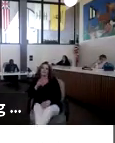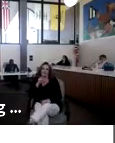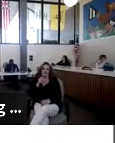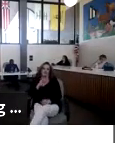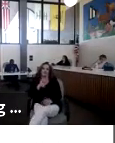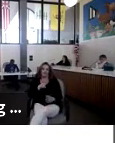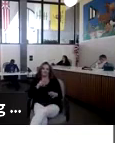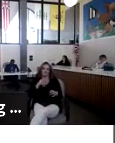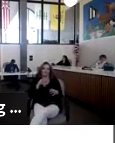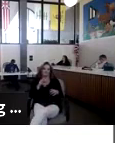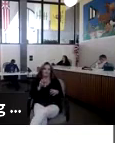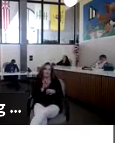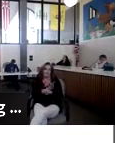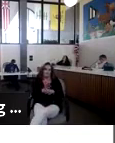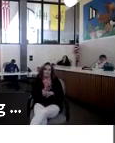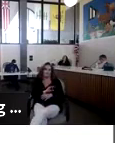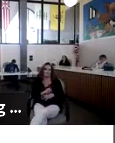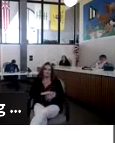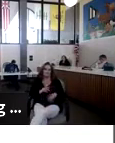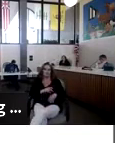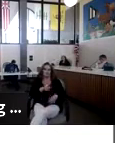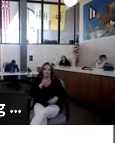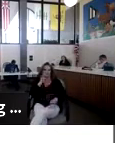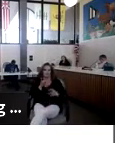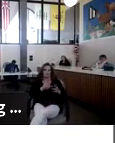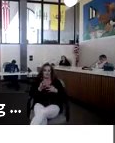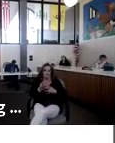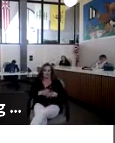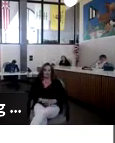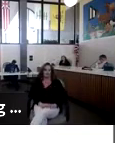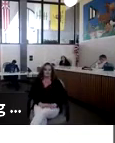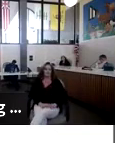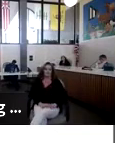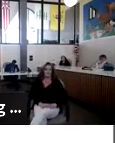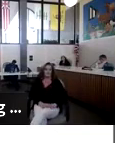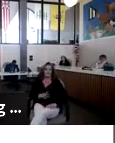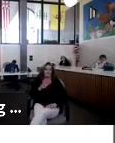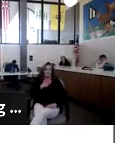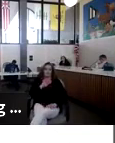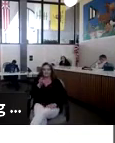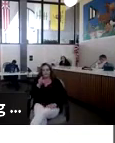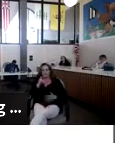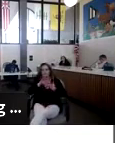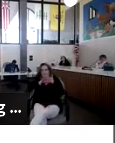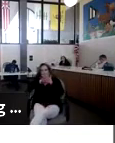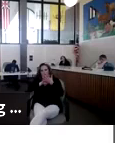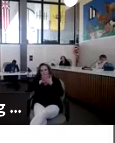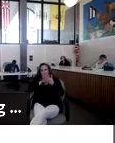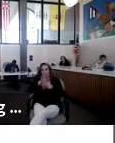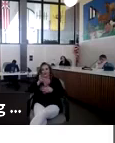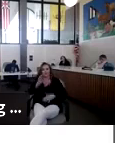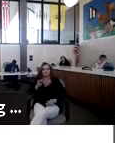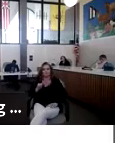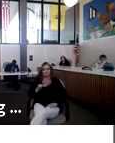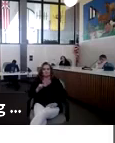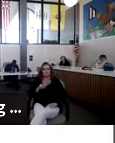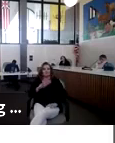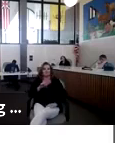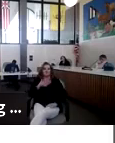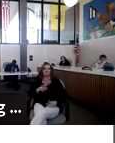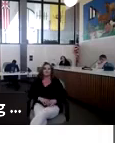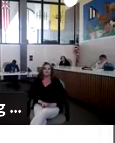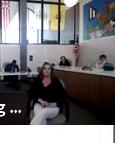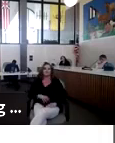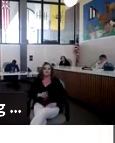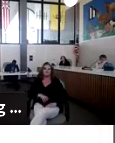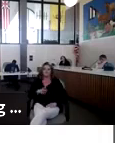well being completely transparent. So those classrooms will get a fair amount of opaque envelope. But otherwise, you'll be able to see